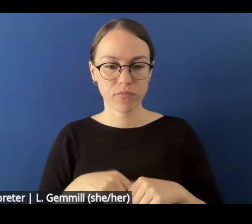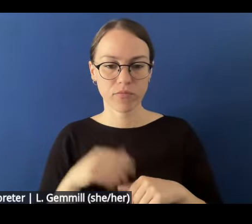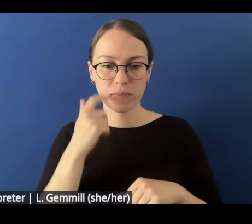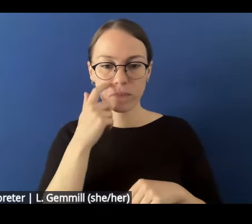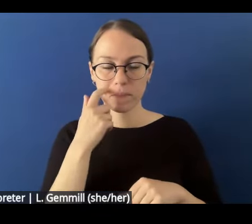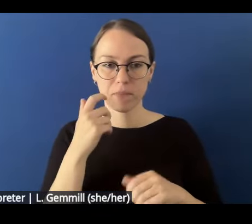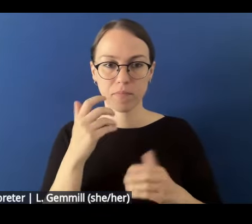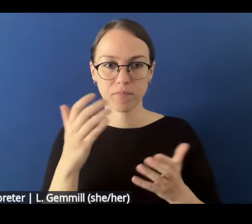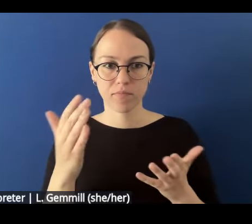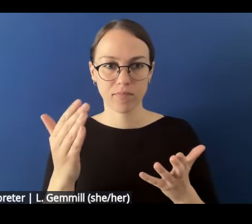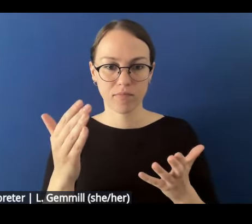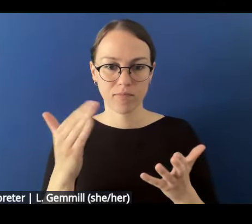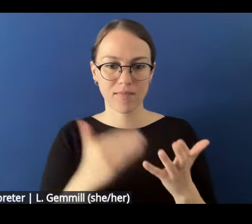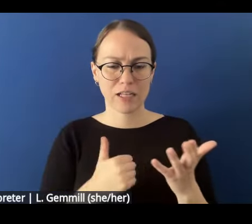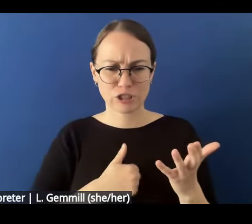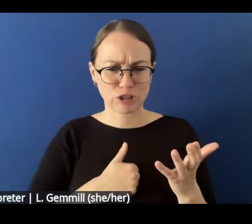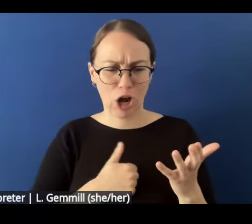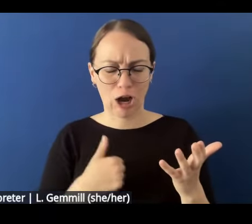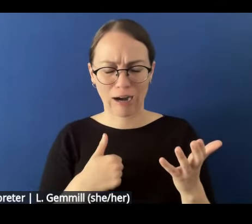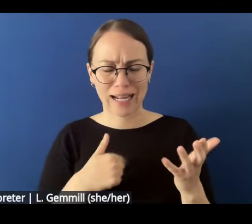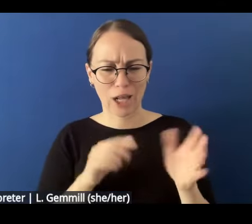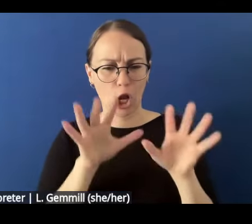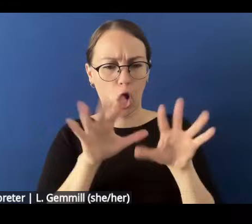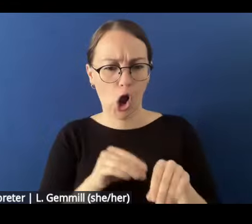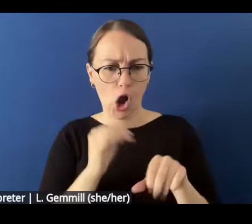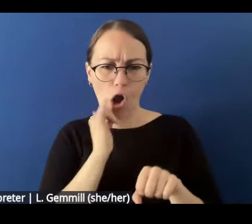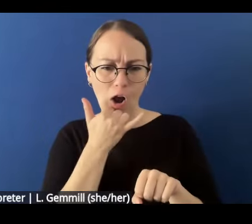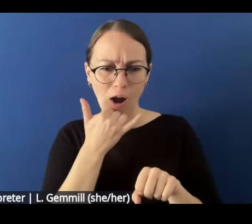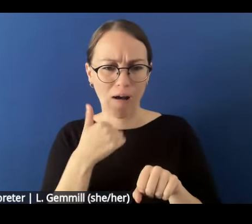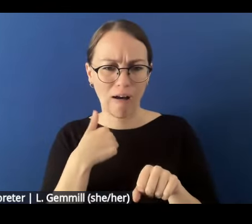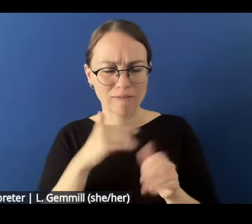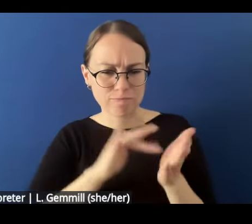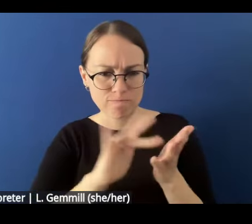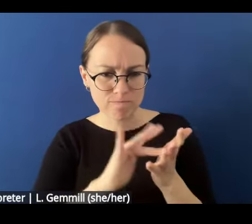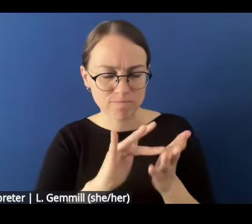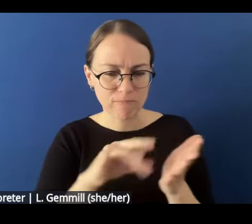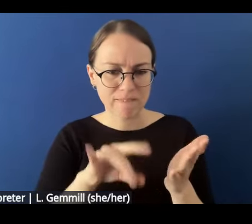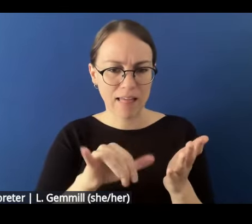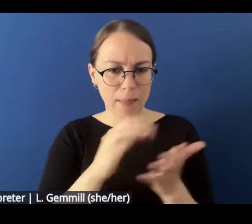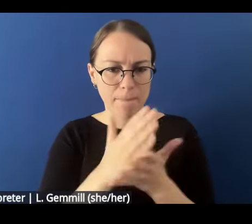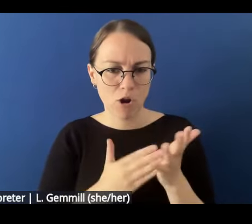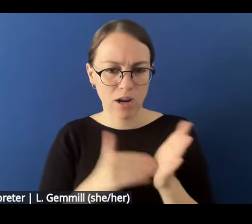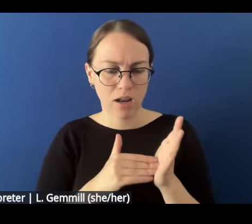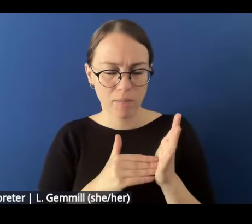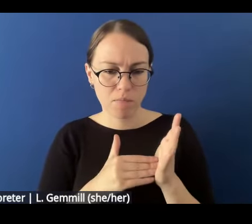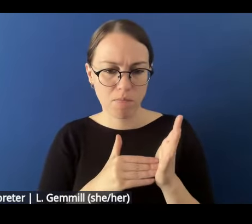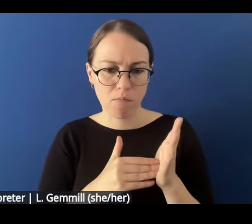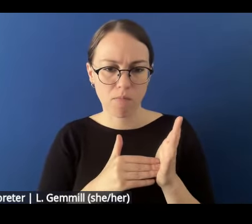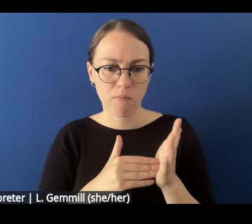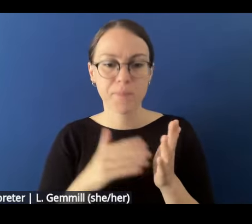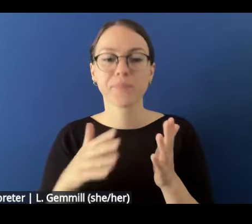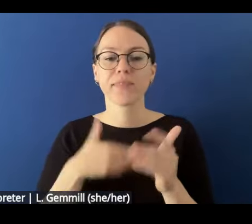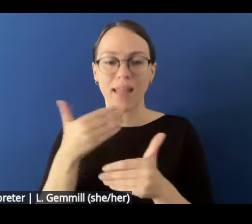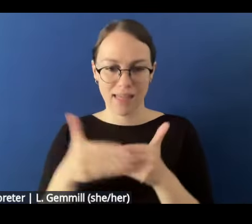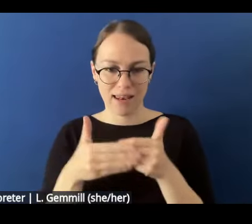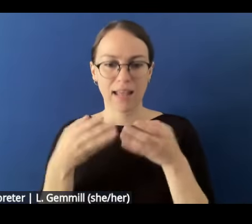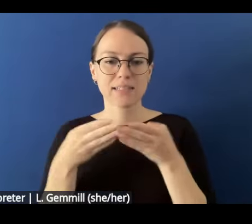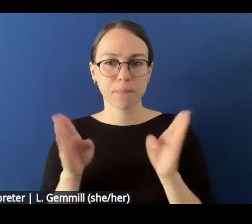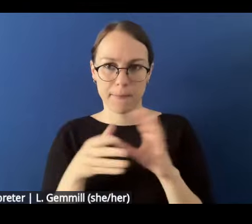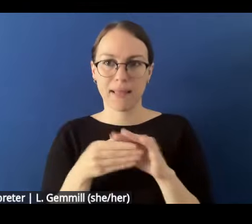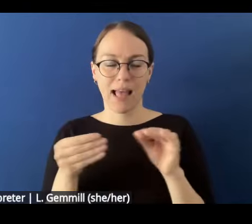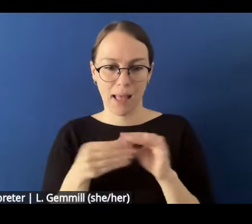next, sorry, I accidentally closed it. I'm trying to pull it back up real quick. The next public comment that we received was